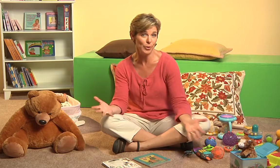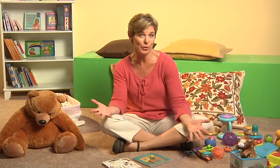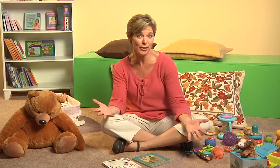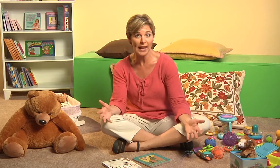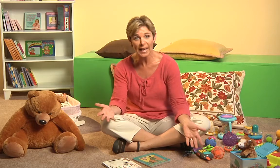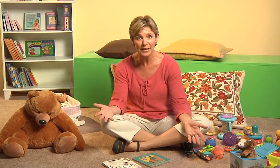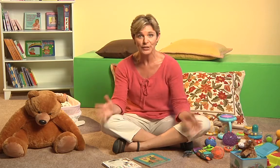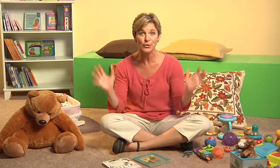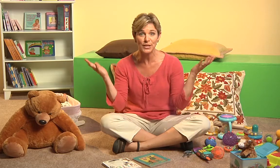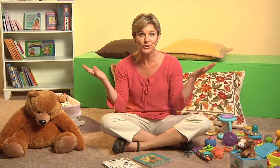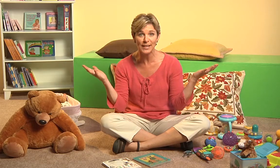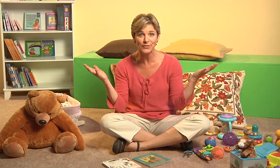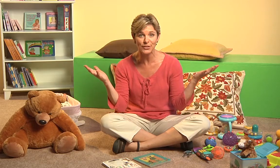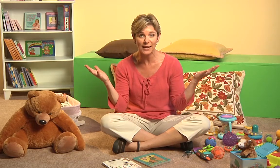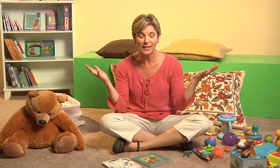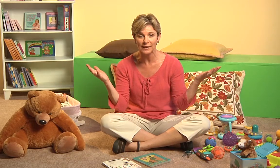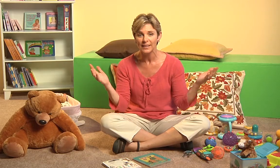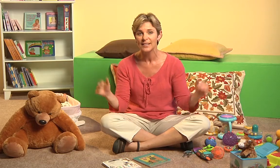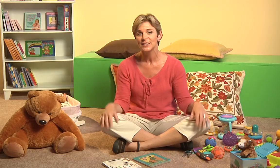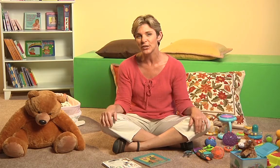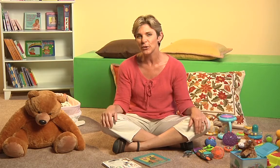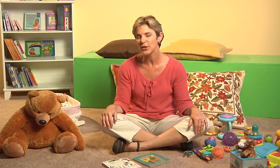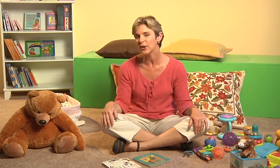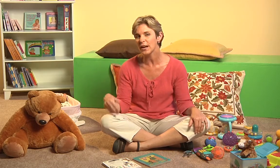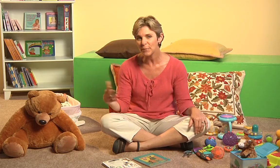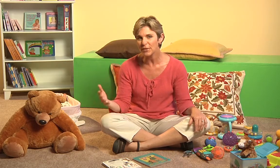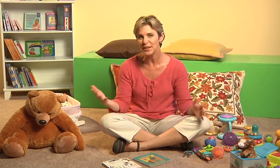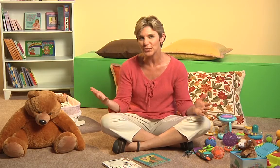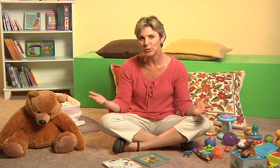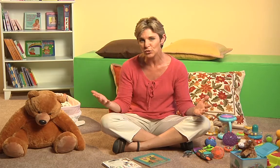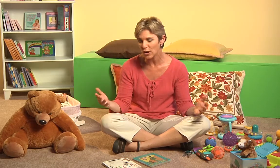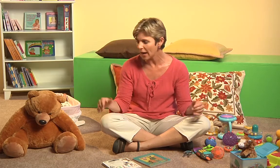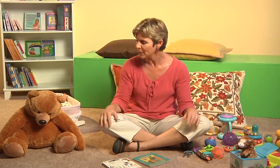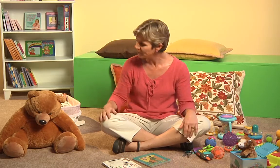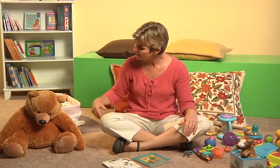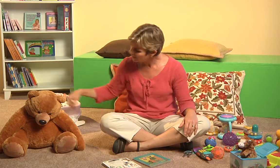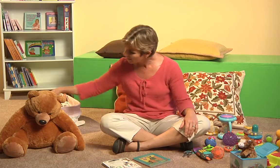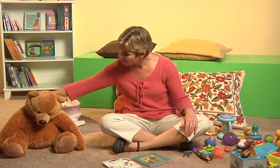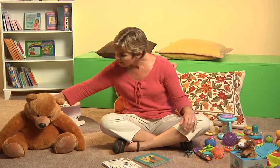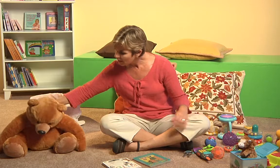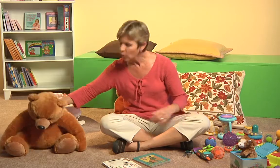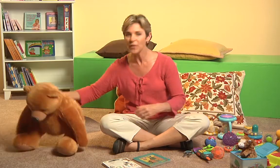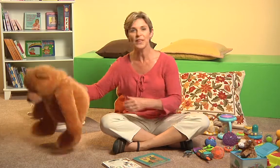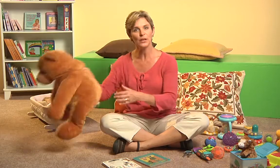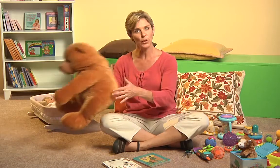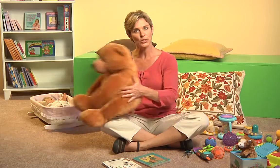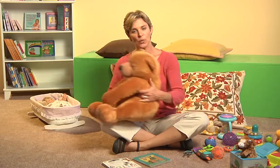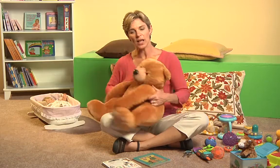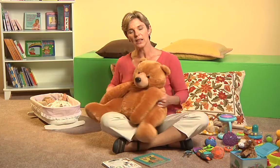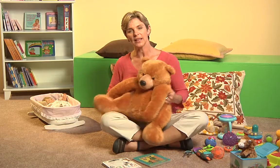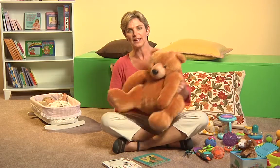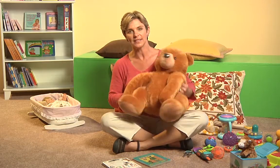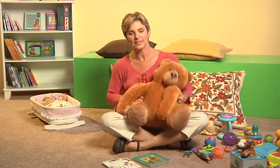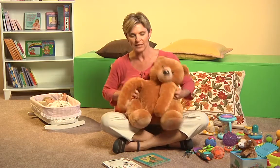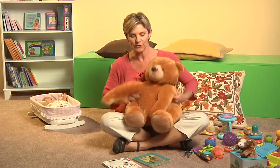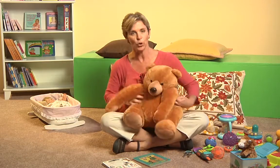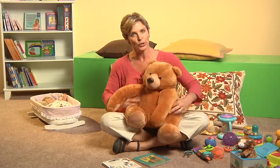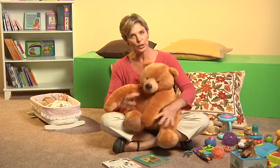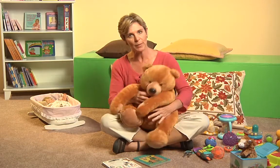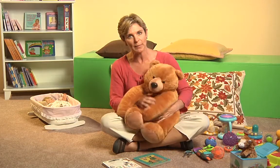book, and you need your hands for signing. So there are a couple of things you can try. One thing that works well is if you're holding your baby in